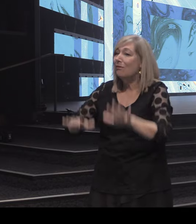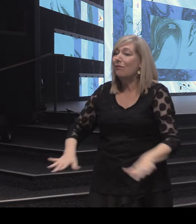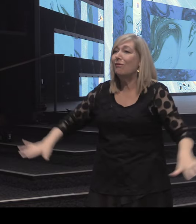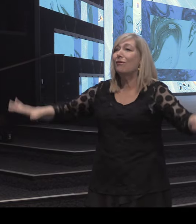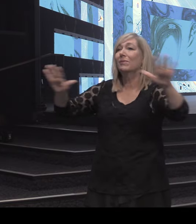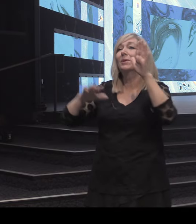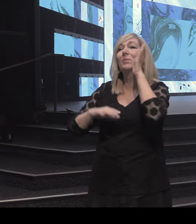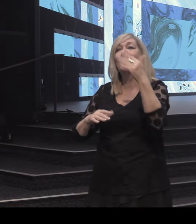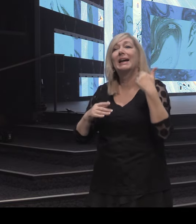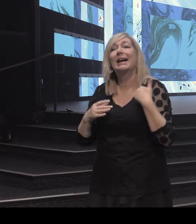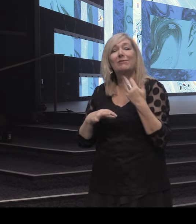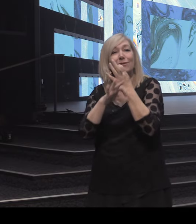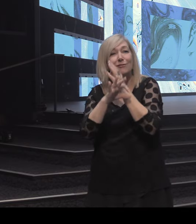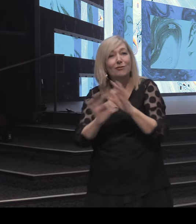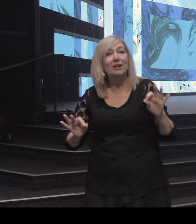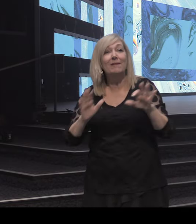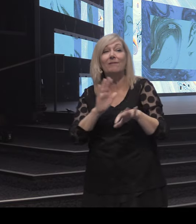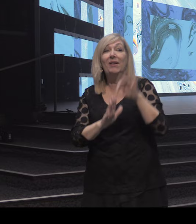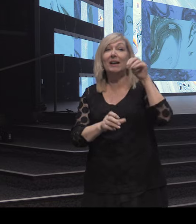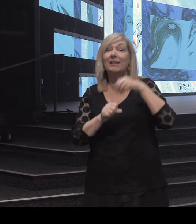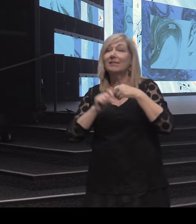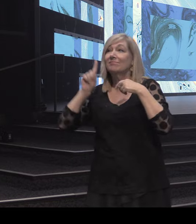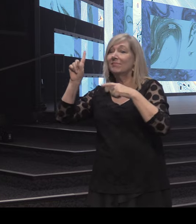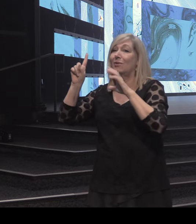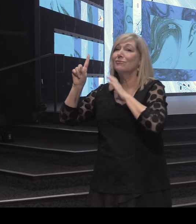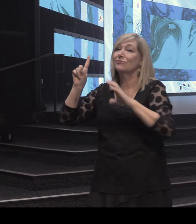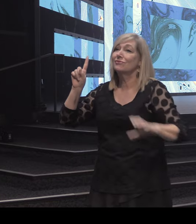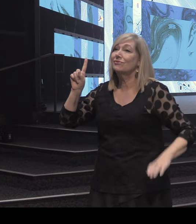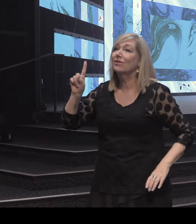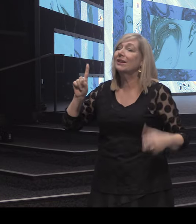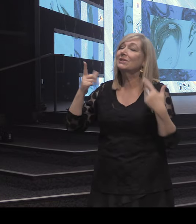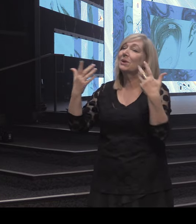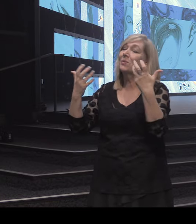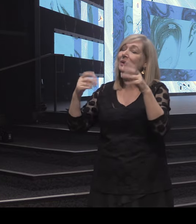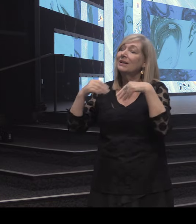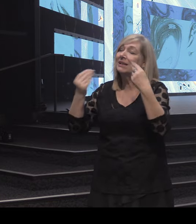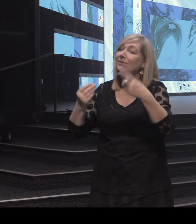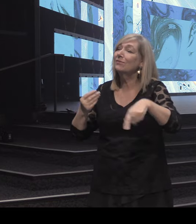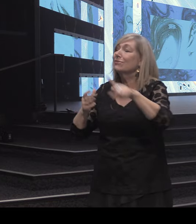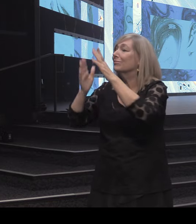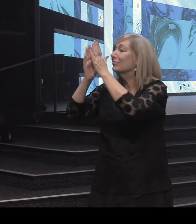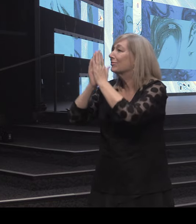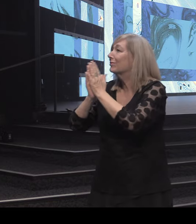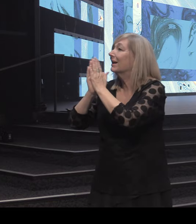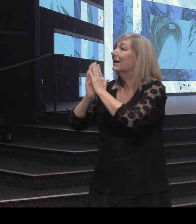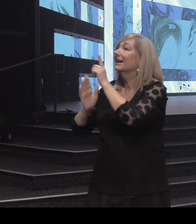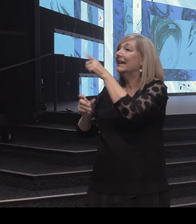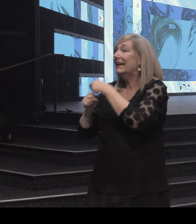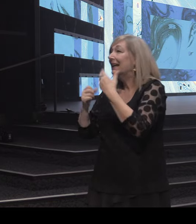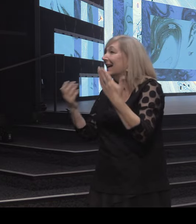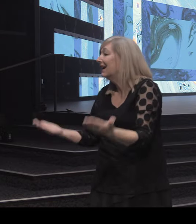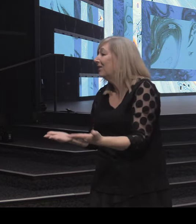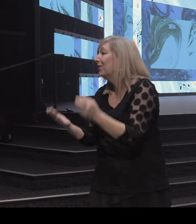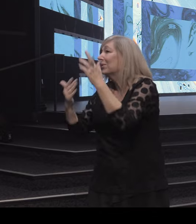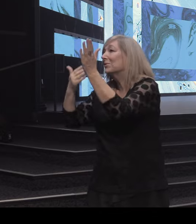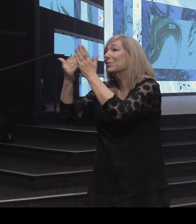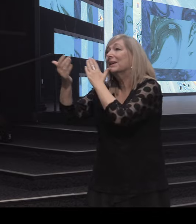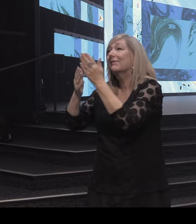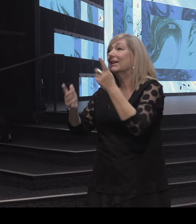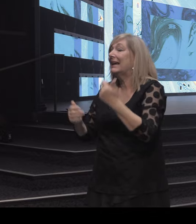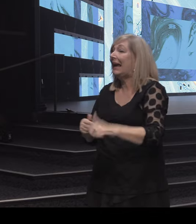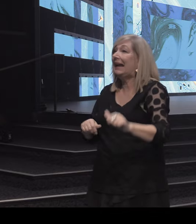to experience the freedom that is found in Christ. I just want to pray a short prayer for you wherever you are, in here or in any of the